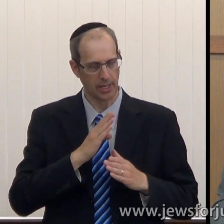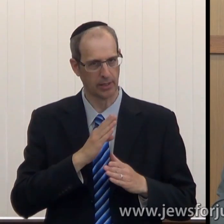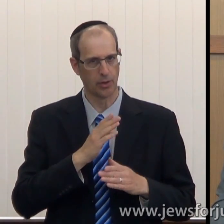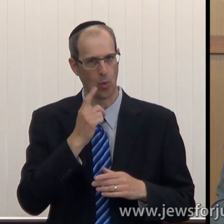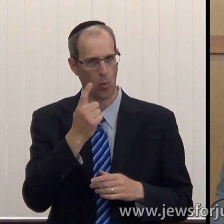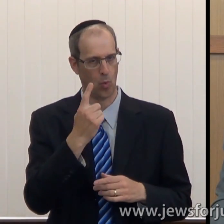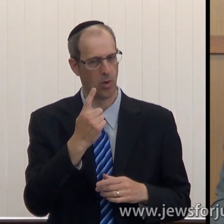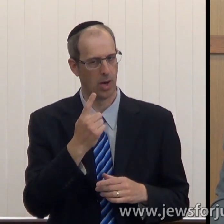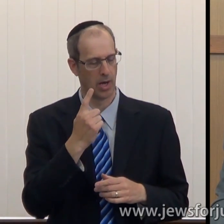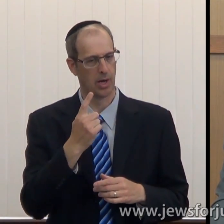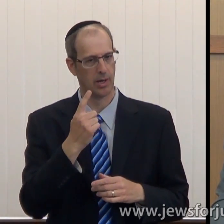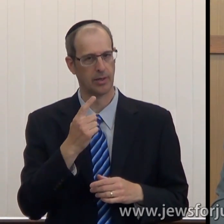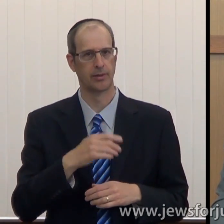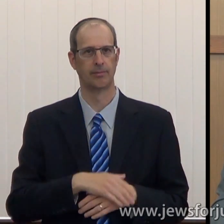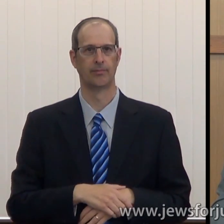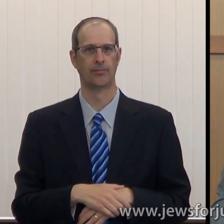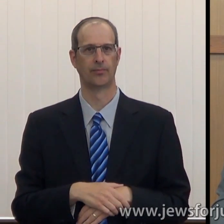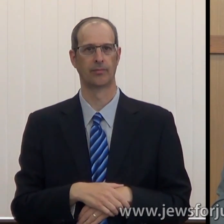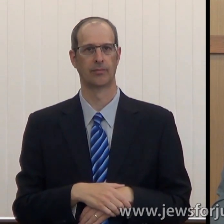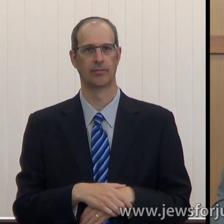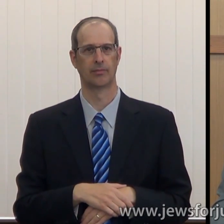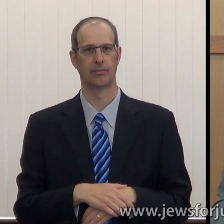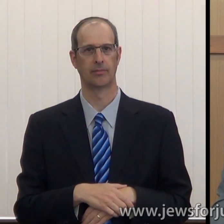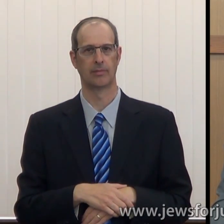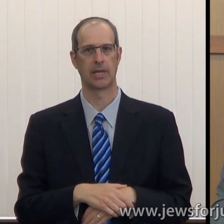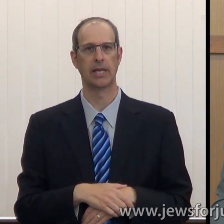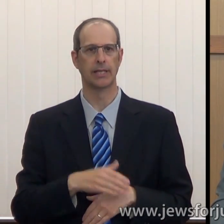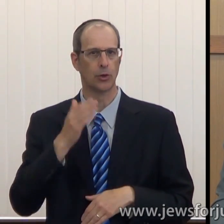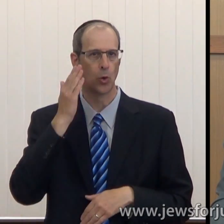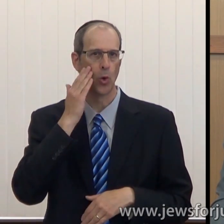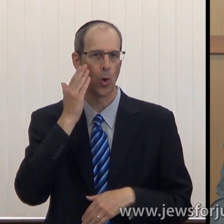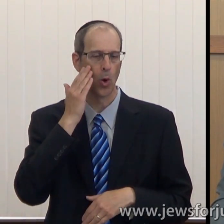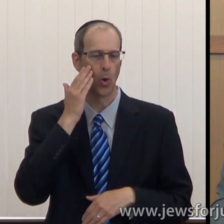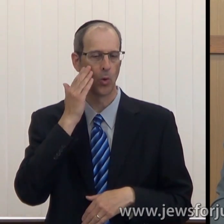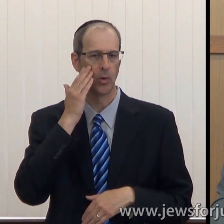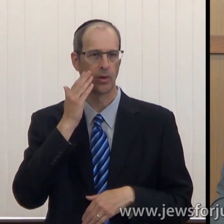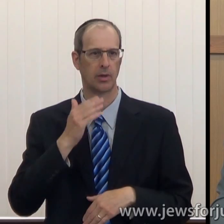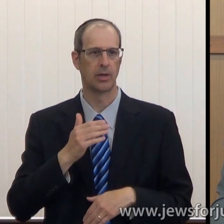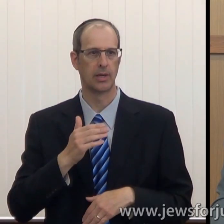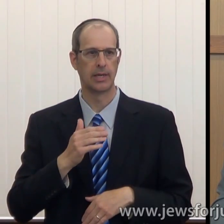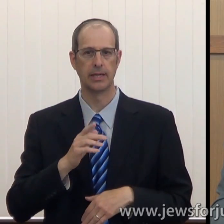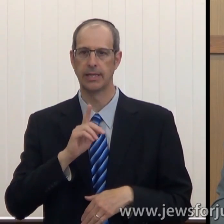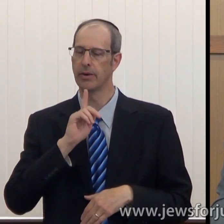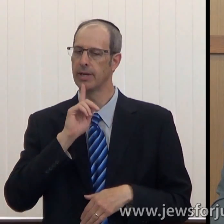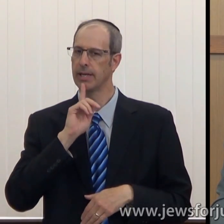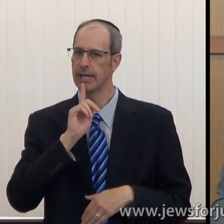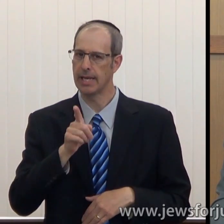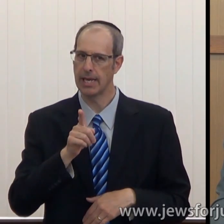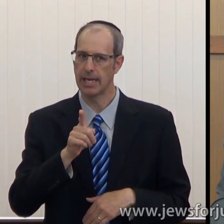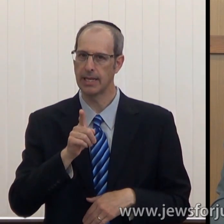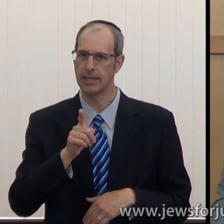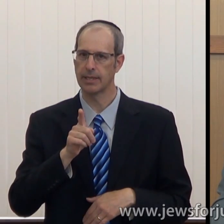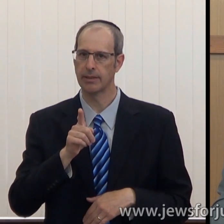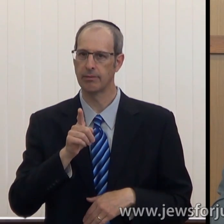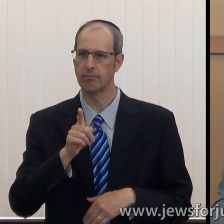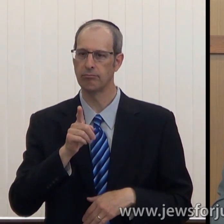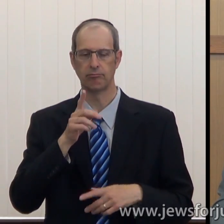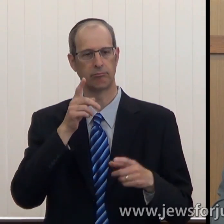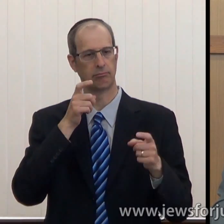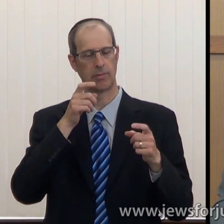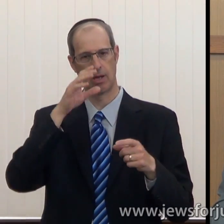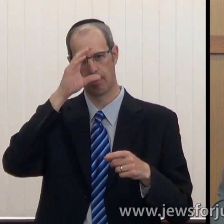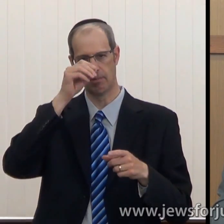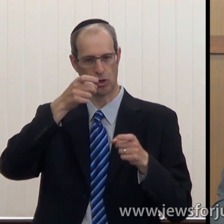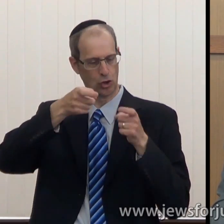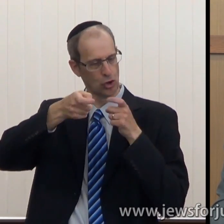of having a life of inner peace is to realize that there is a pilot to the world that